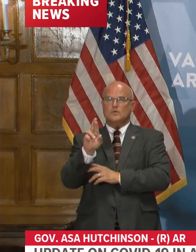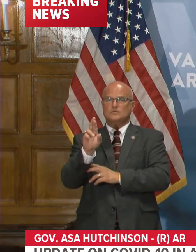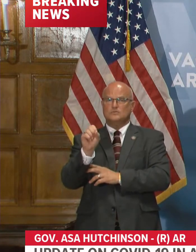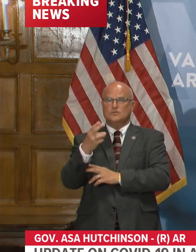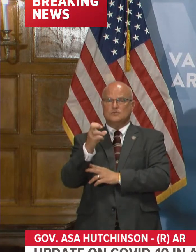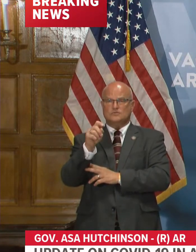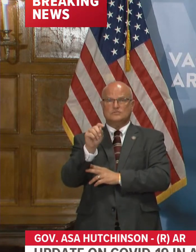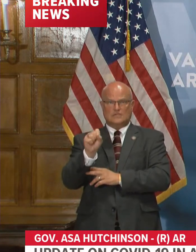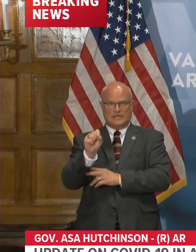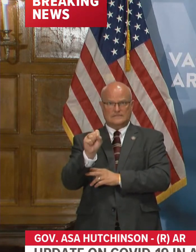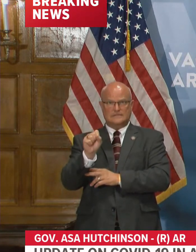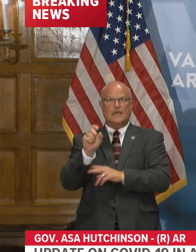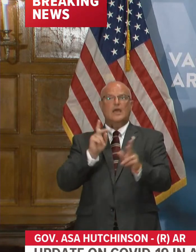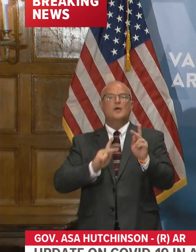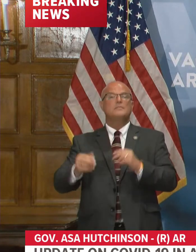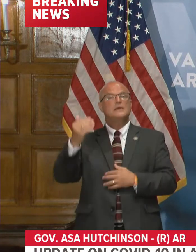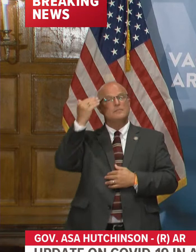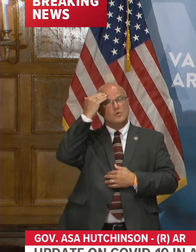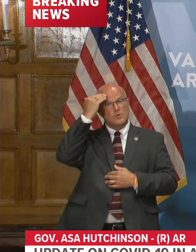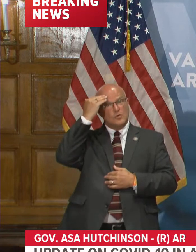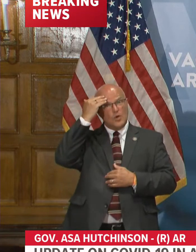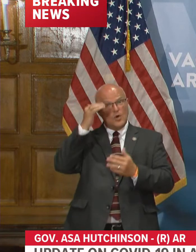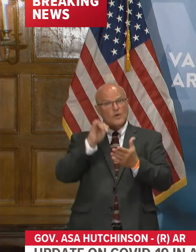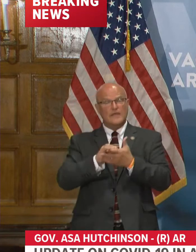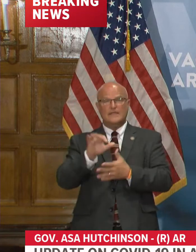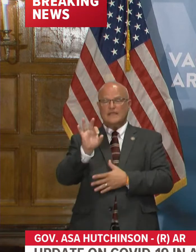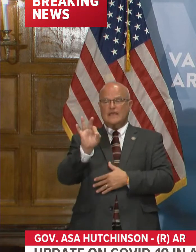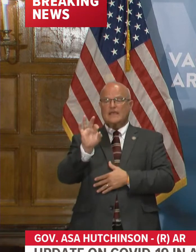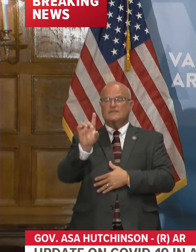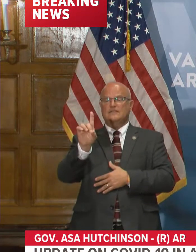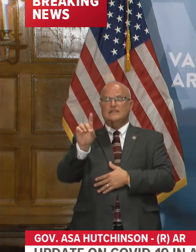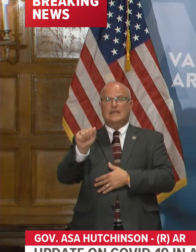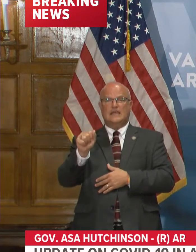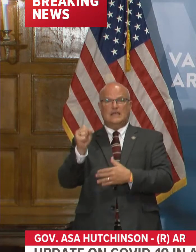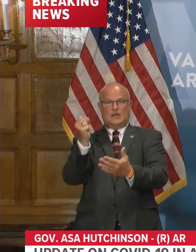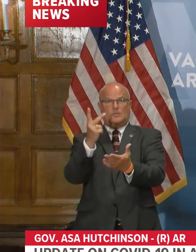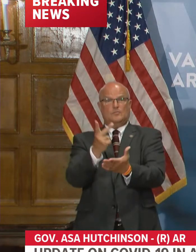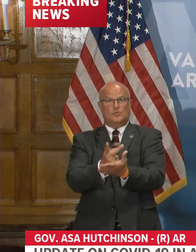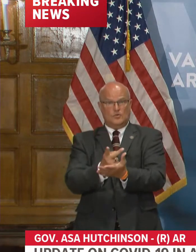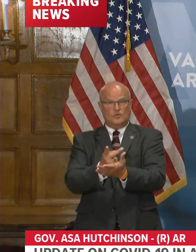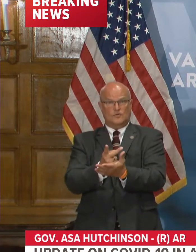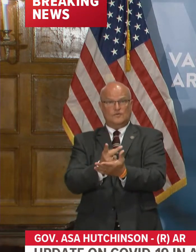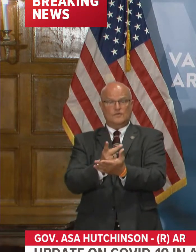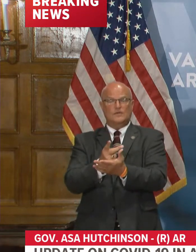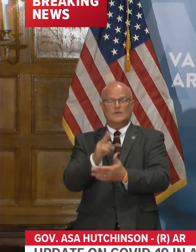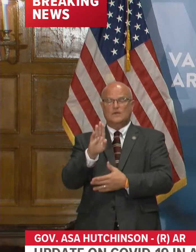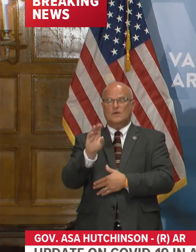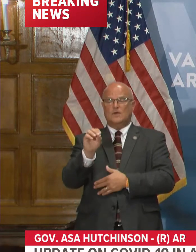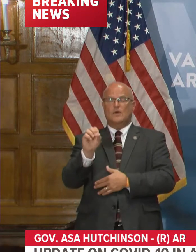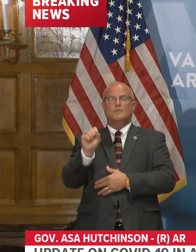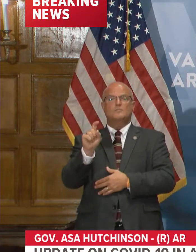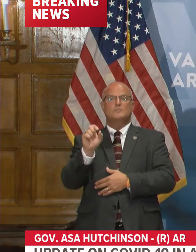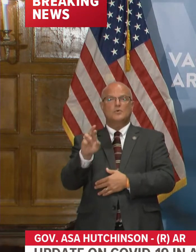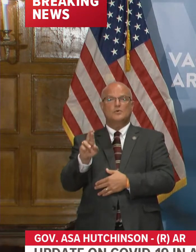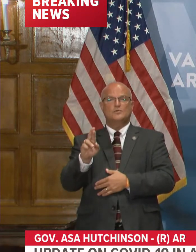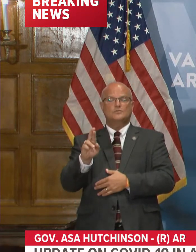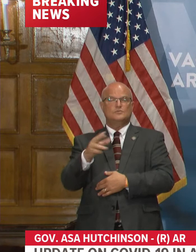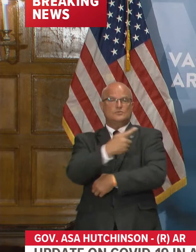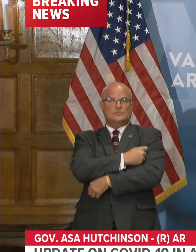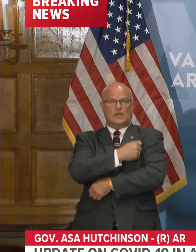everyone is aware that the FDA has approved booster shots for those